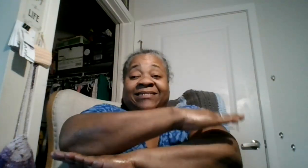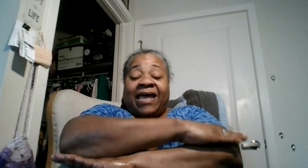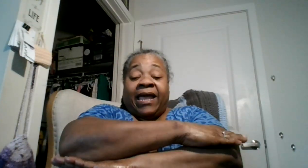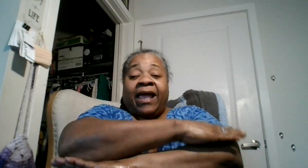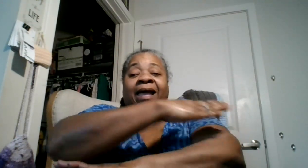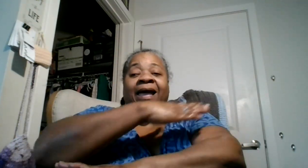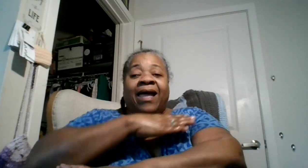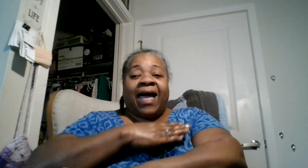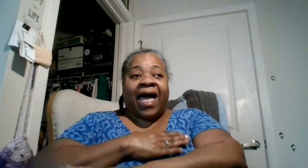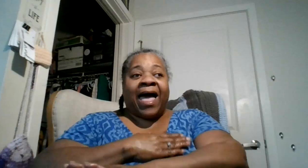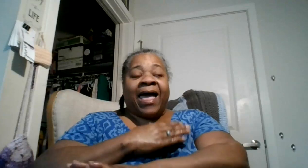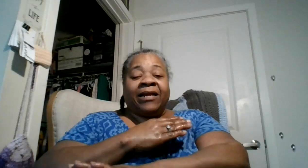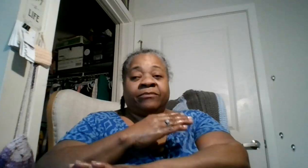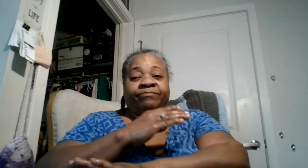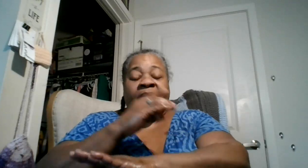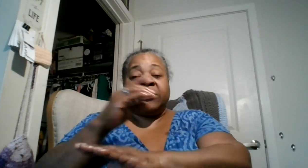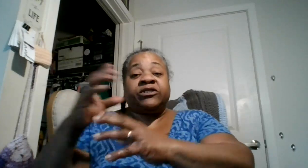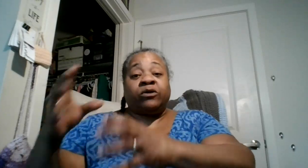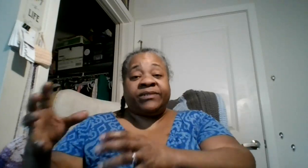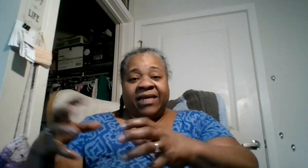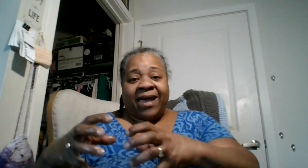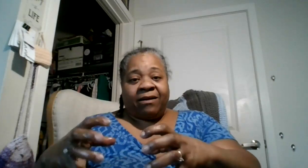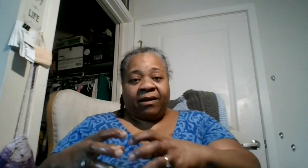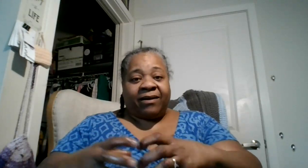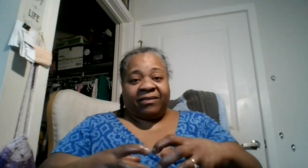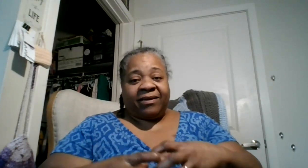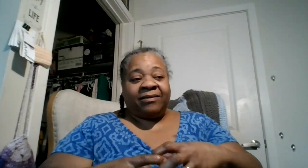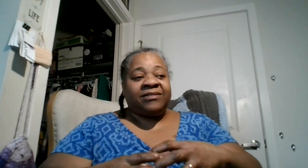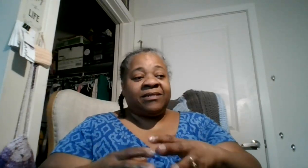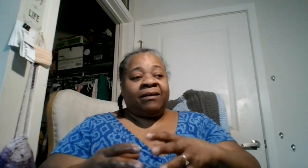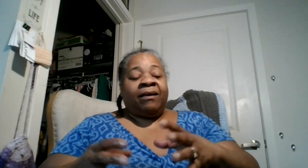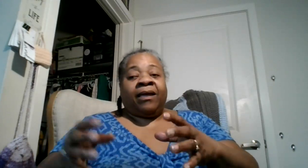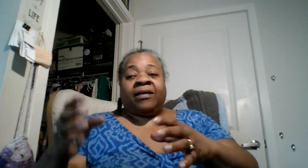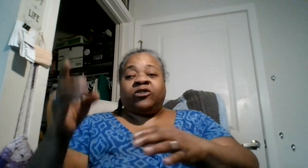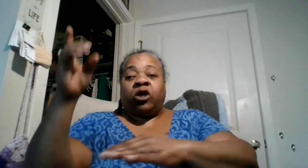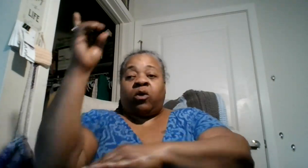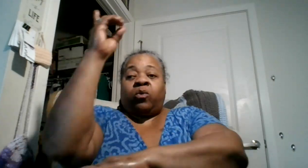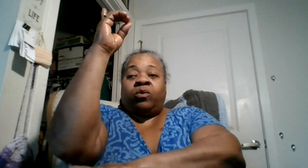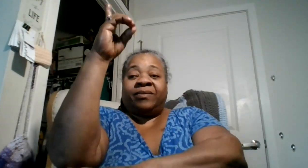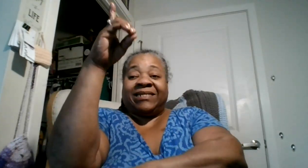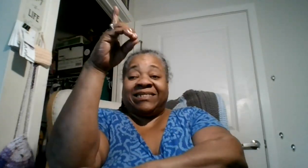Day. I associate a lot of things, so the D